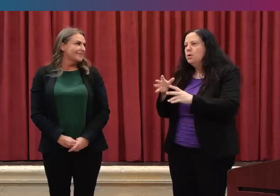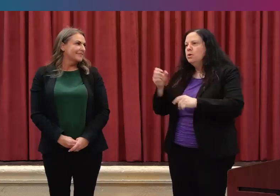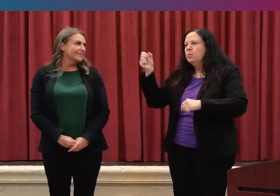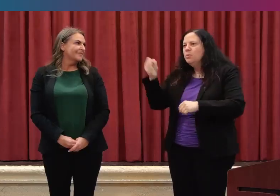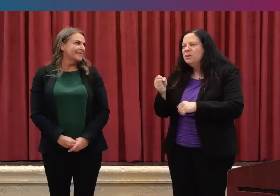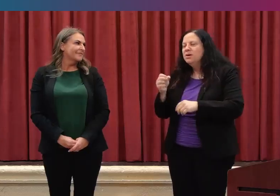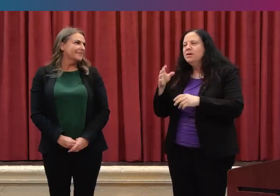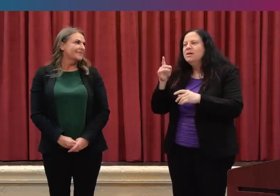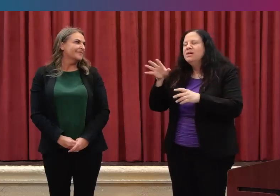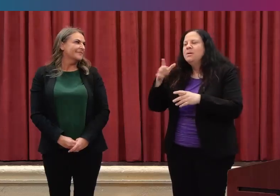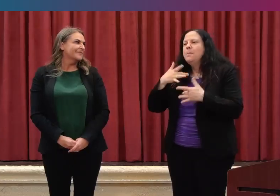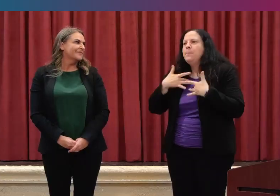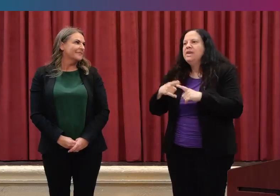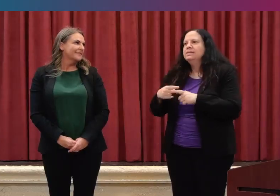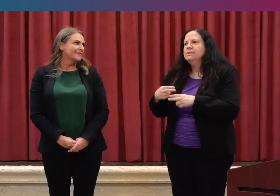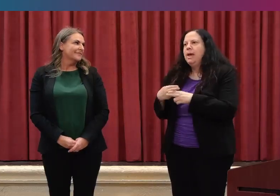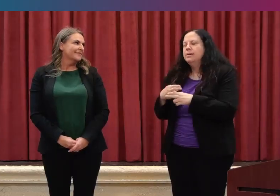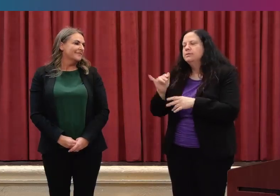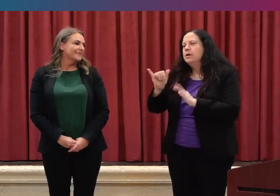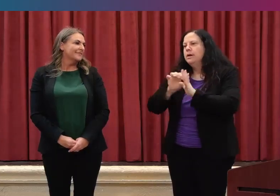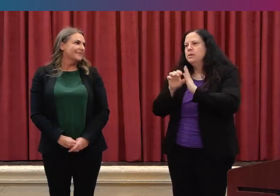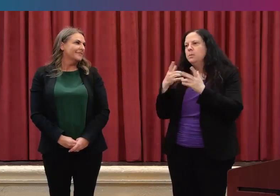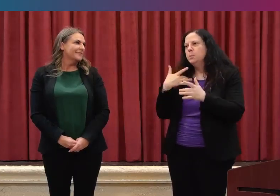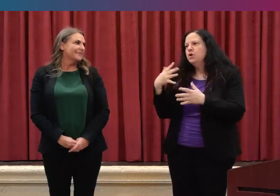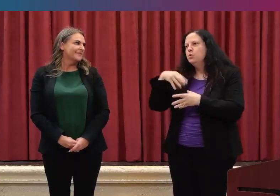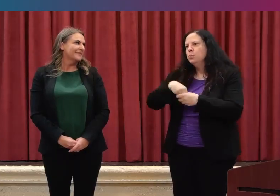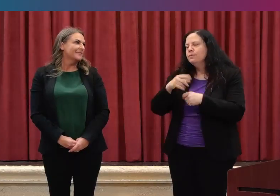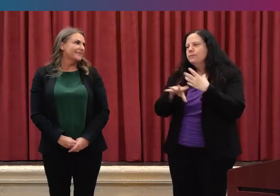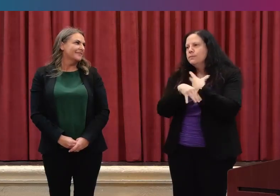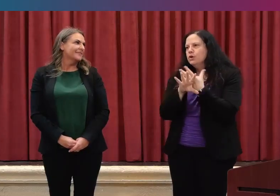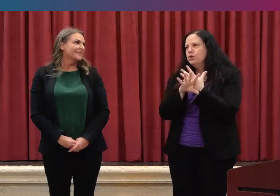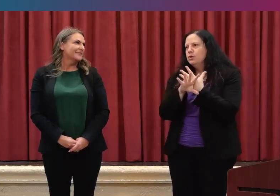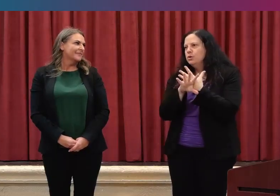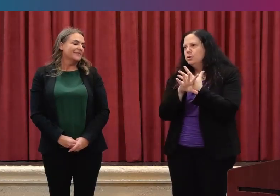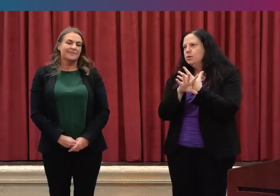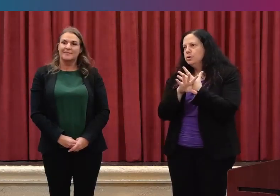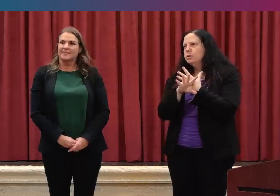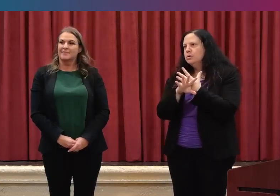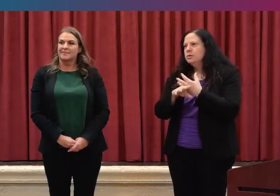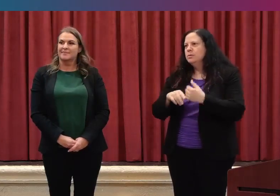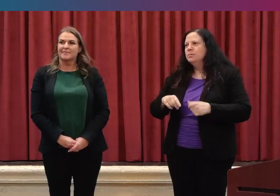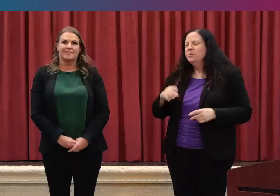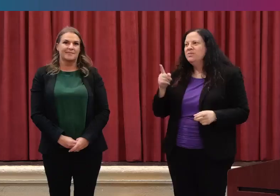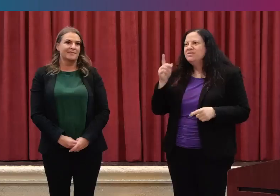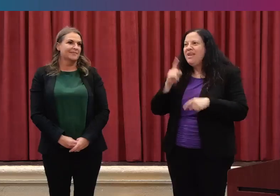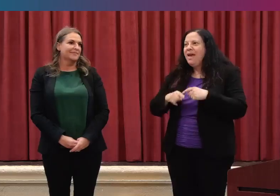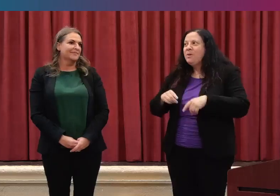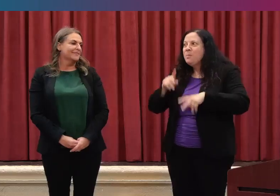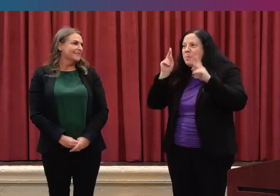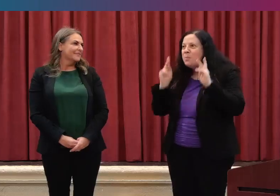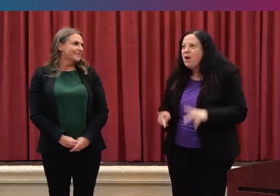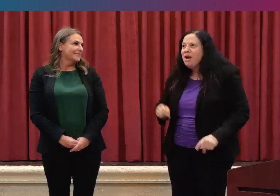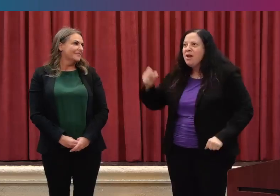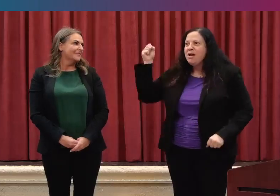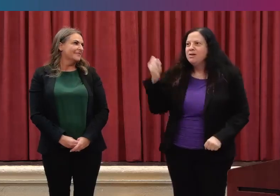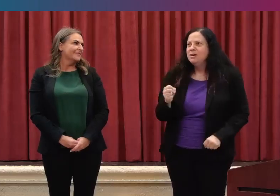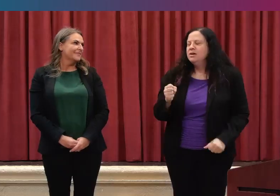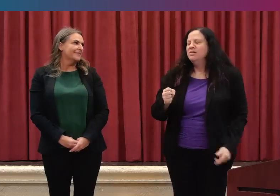to, Deborah is saying, you know, it might be a temporary closing, including something included in the video services that